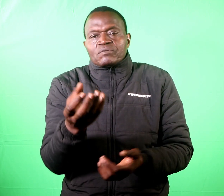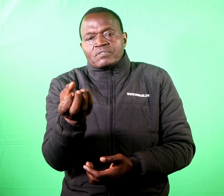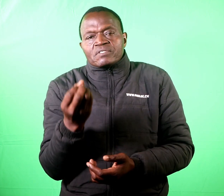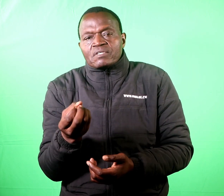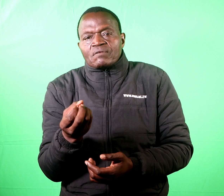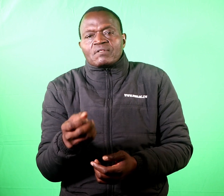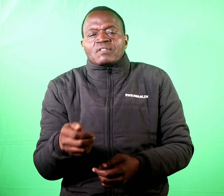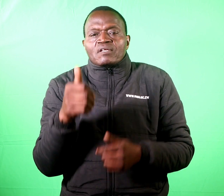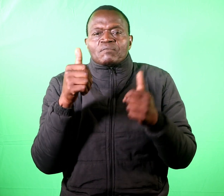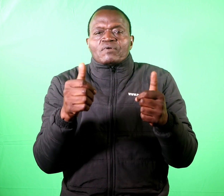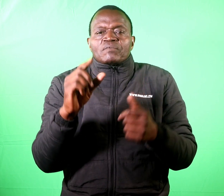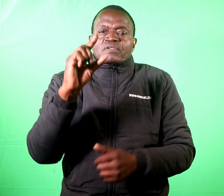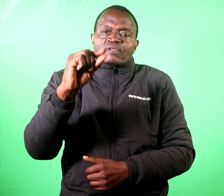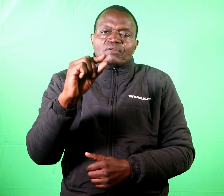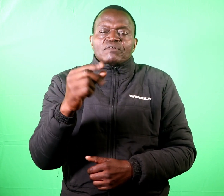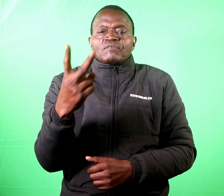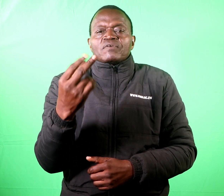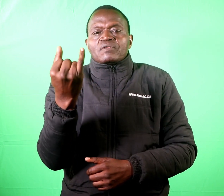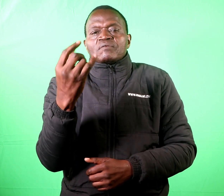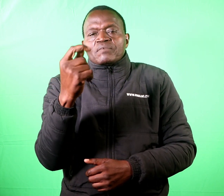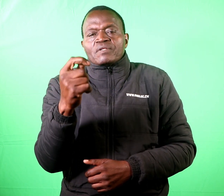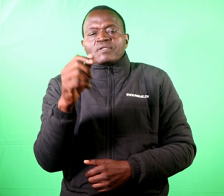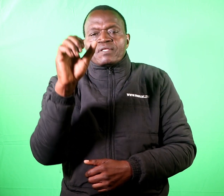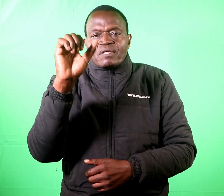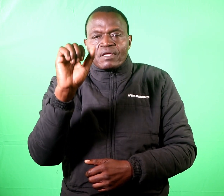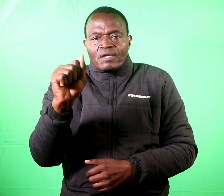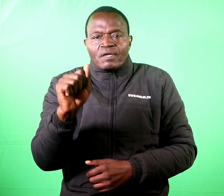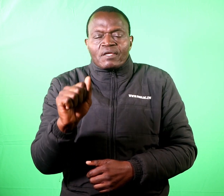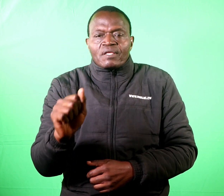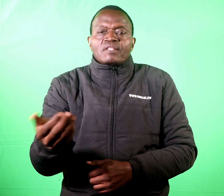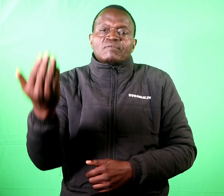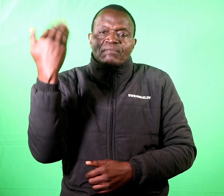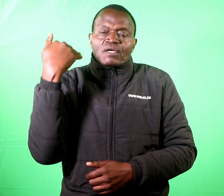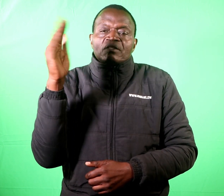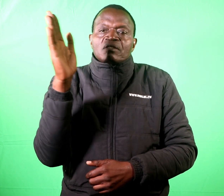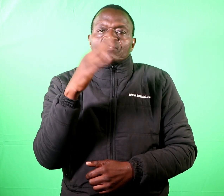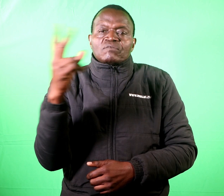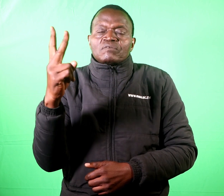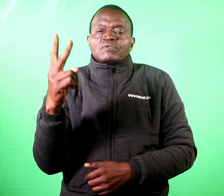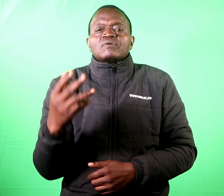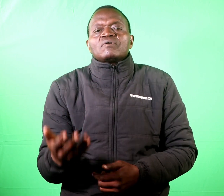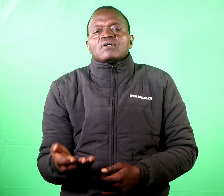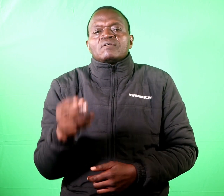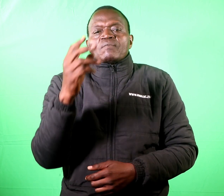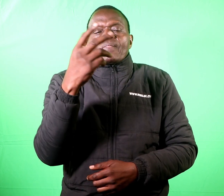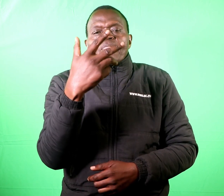the recommended dose of vitamin A in the preceding 12 months was 84%